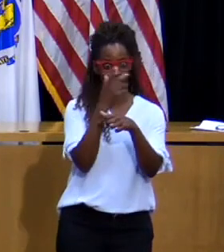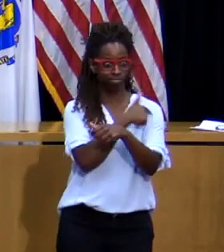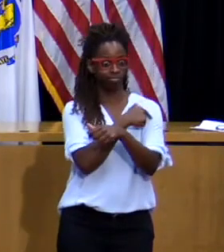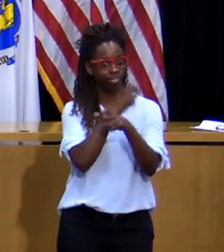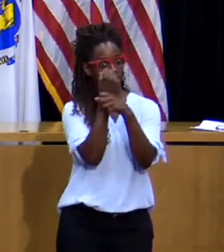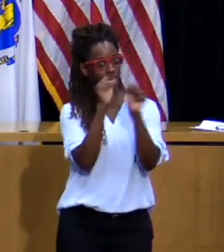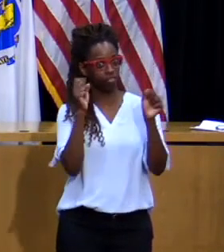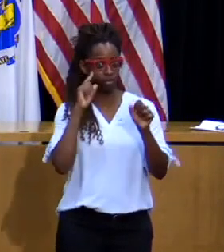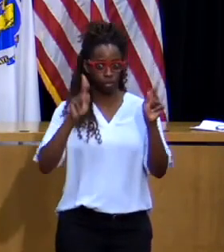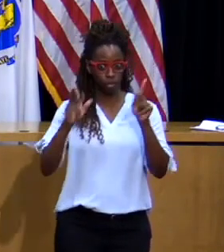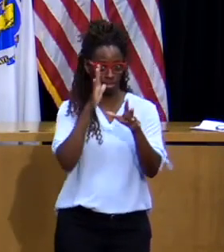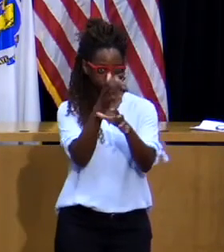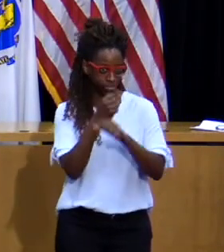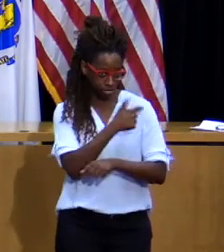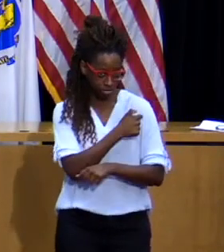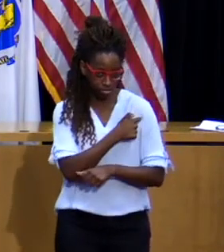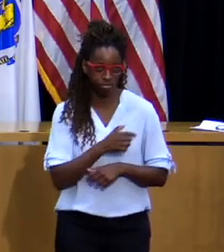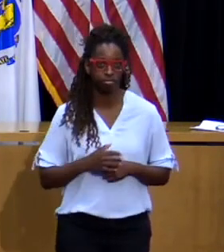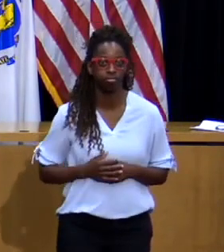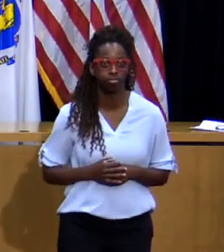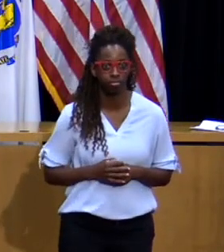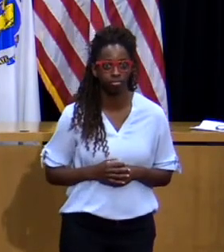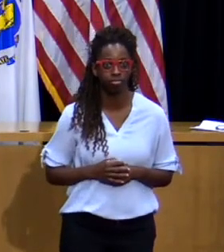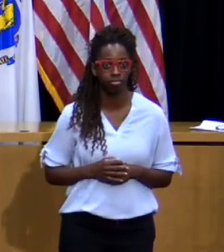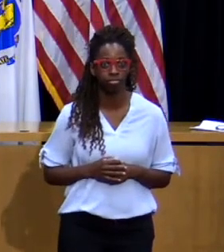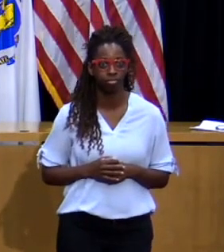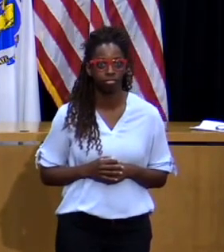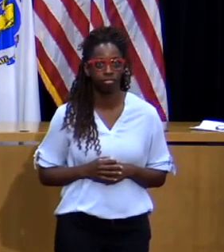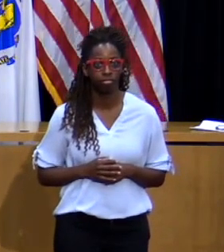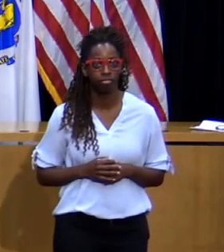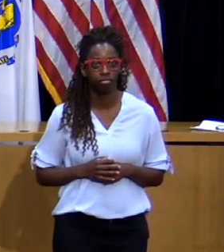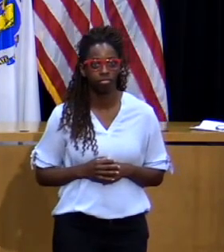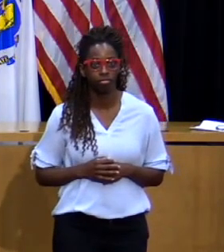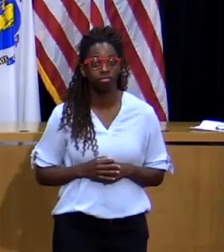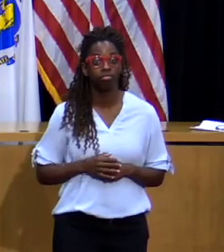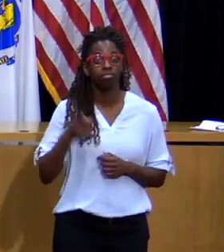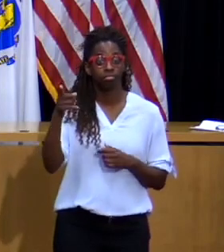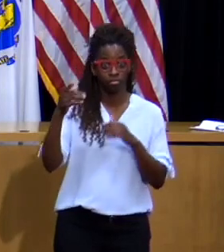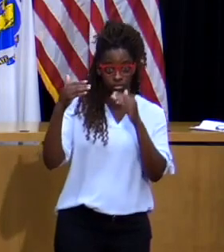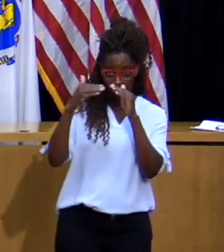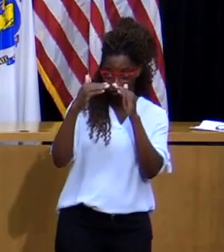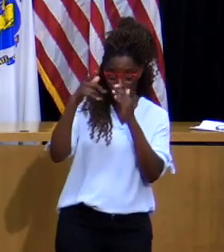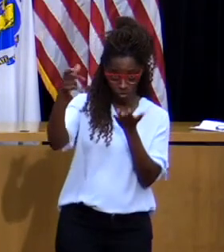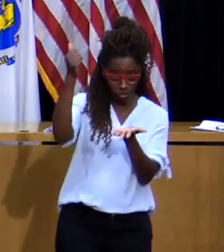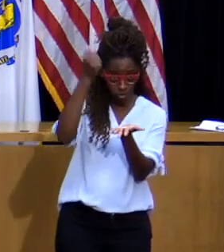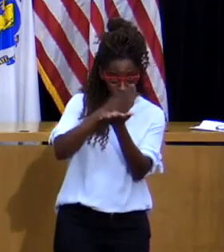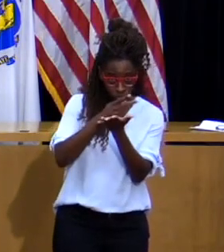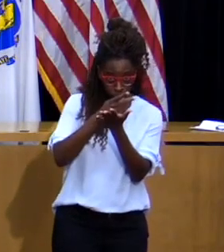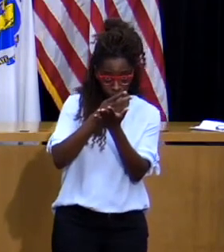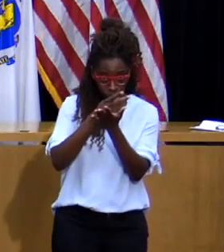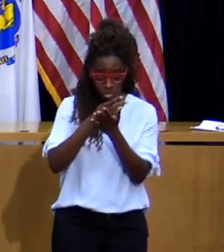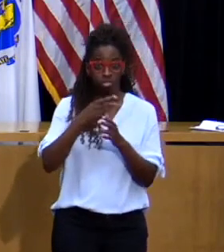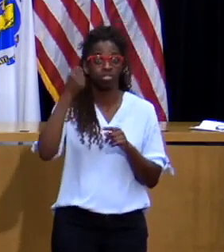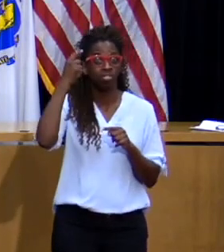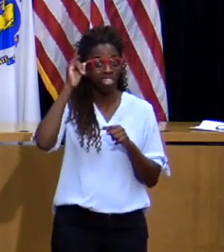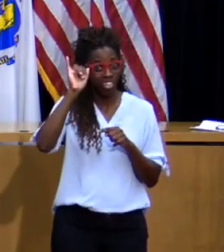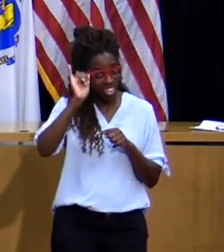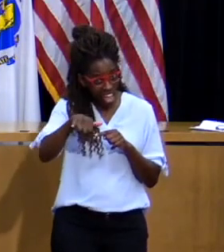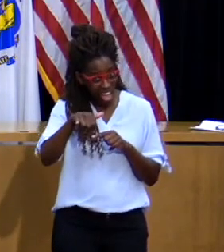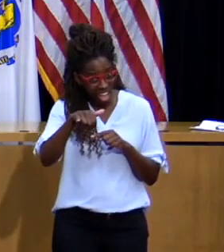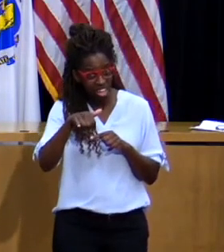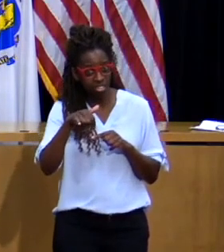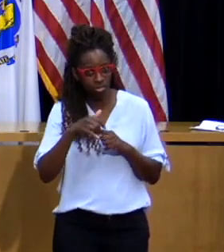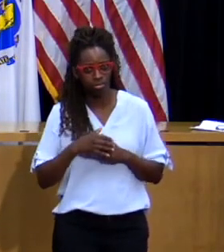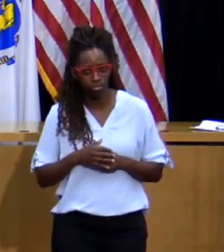group specifically noted that the bar for approval of vaccines is the highest for any of the therapeutics that come